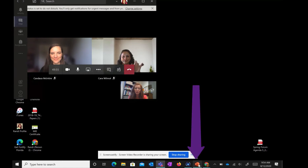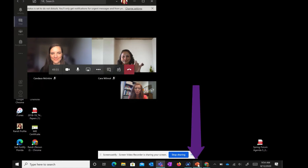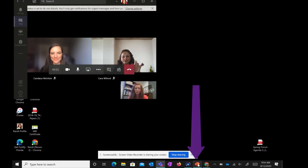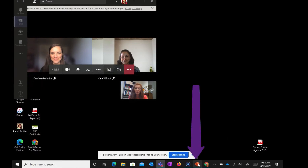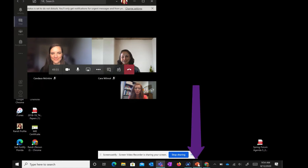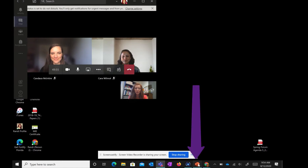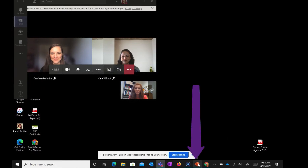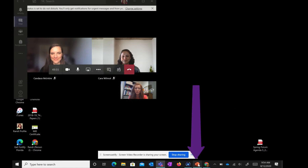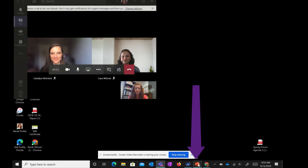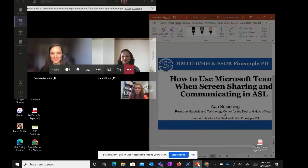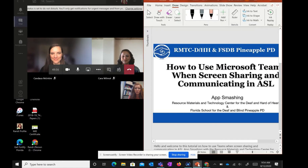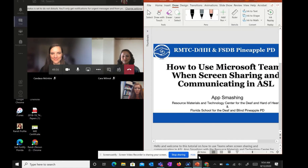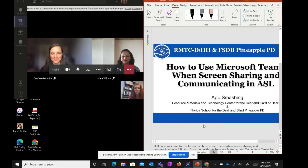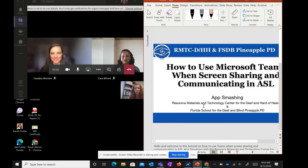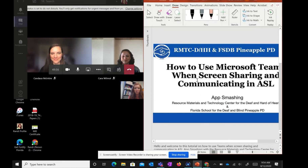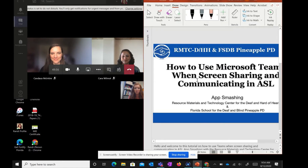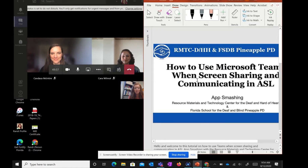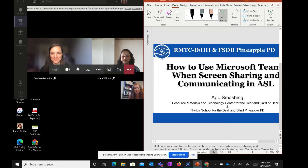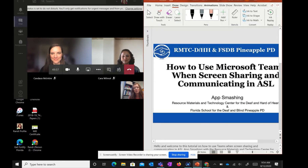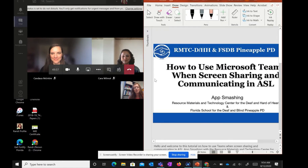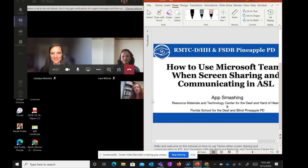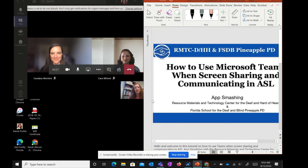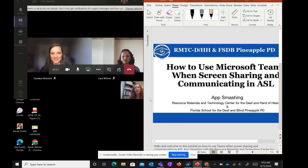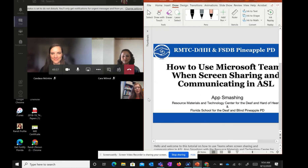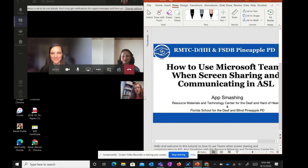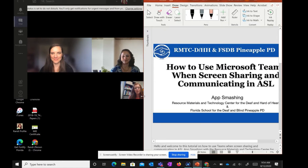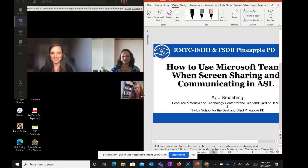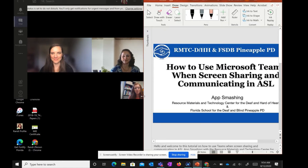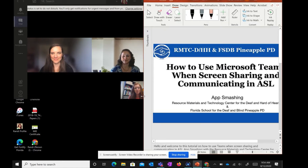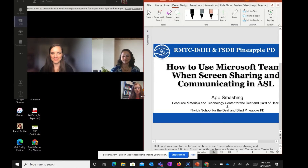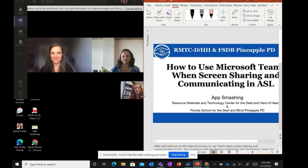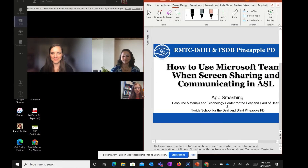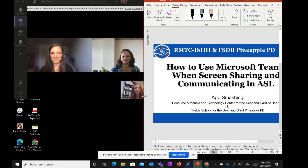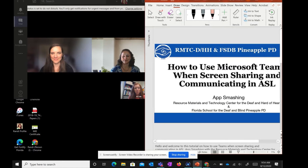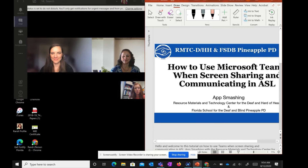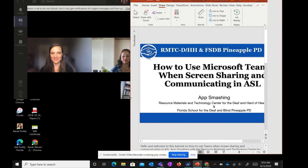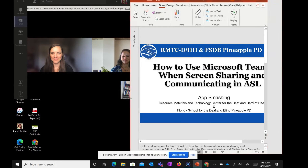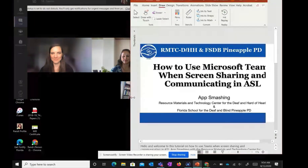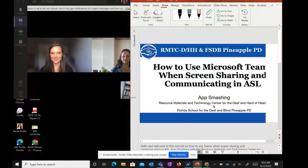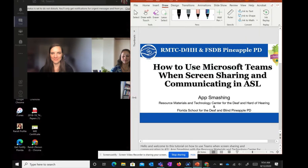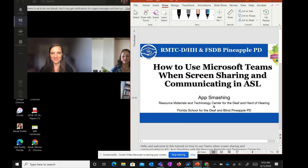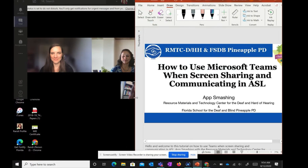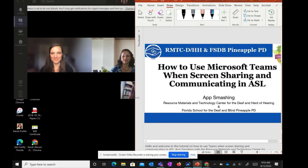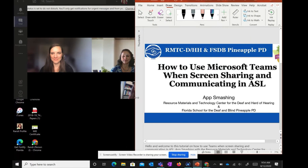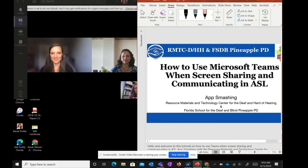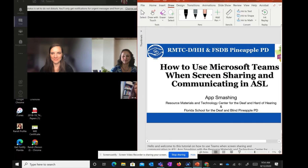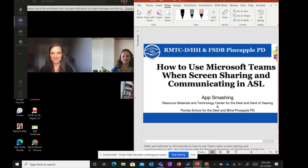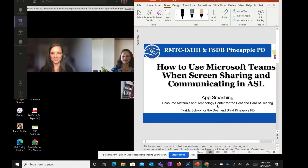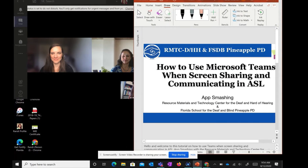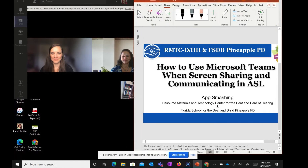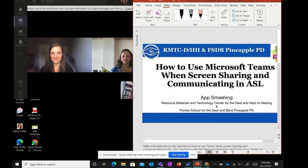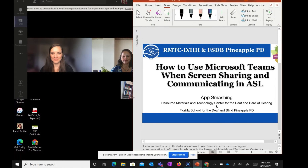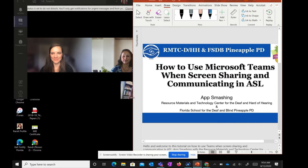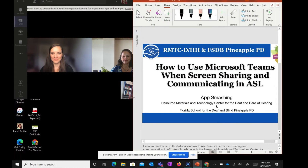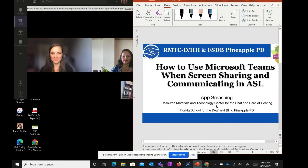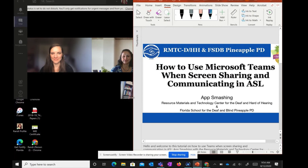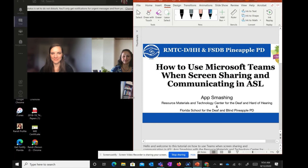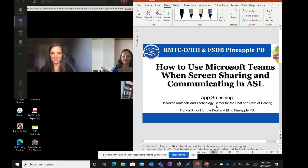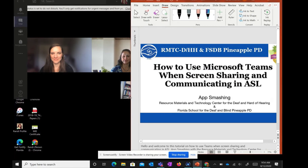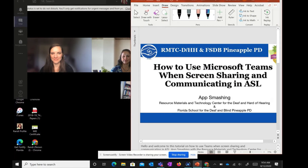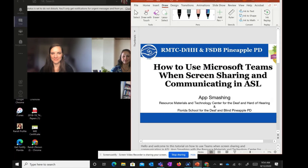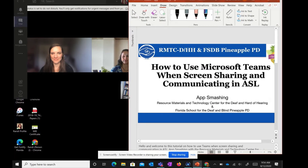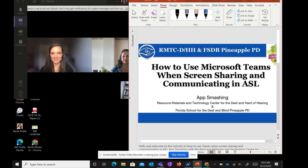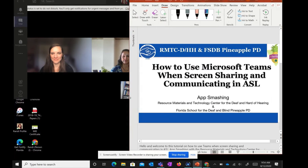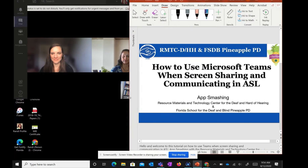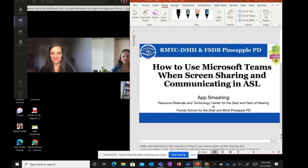up my PowerPoint that I'm going to use for instruction and I'm going to move over the window so it's showing my whole